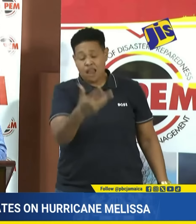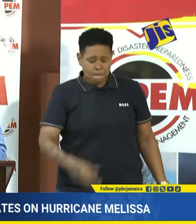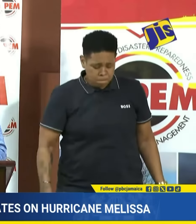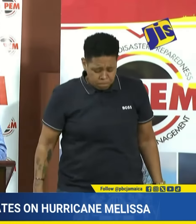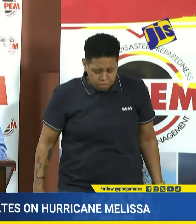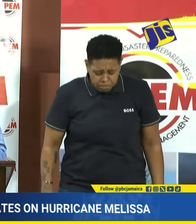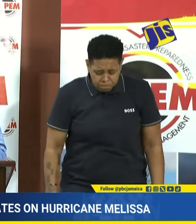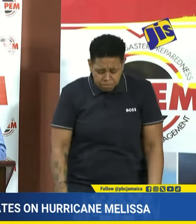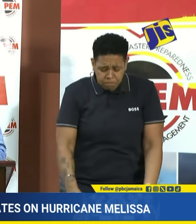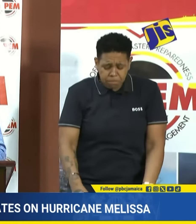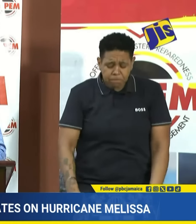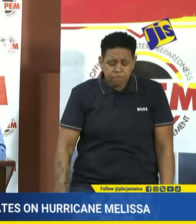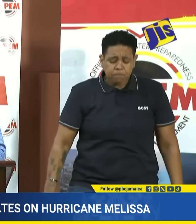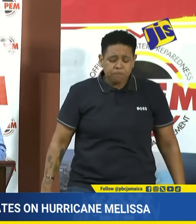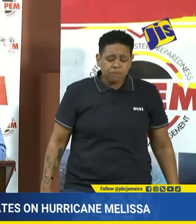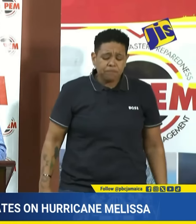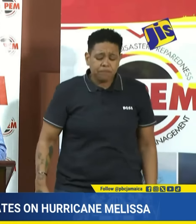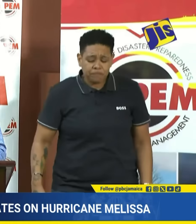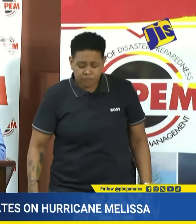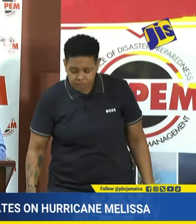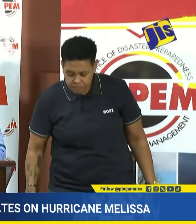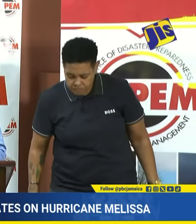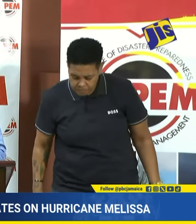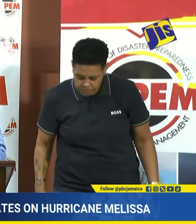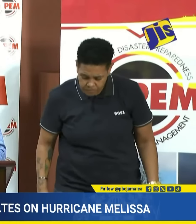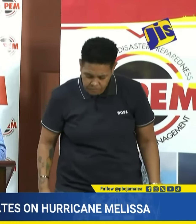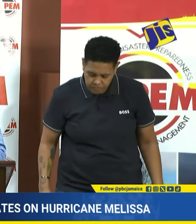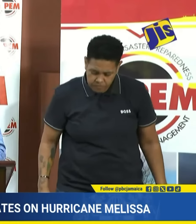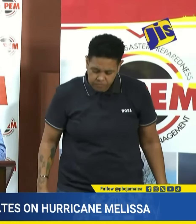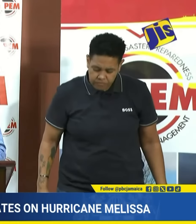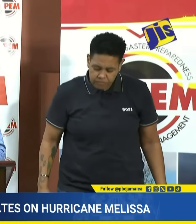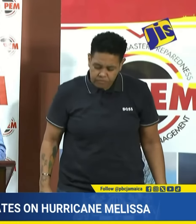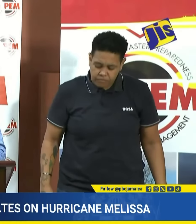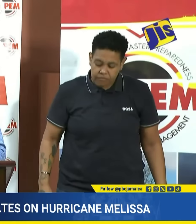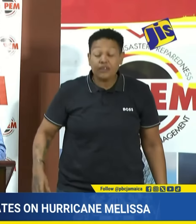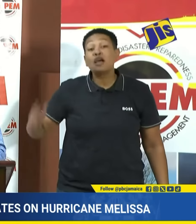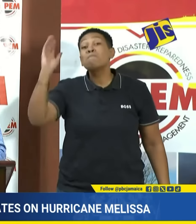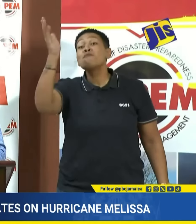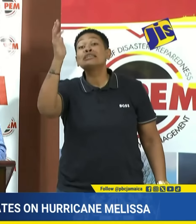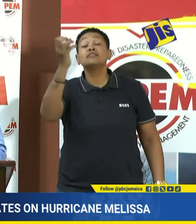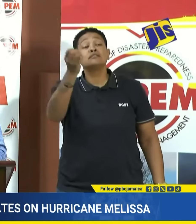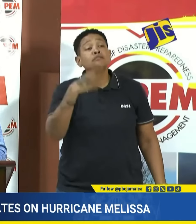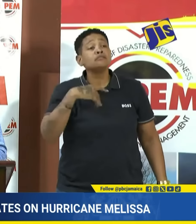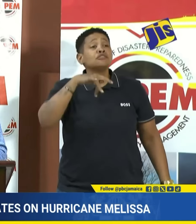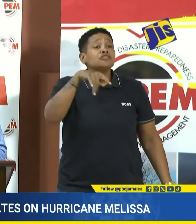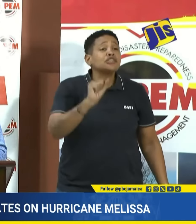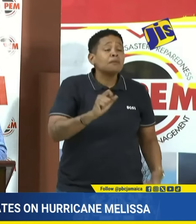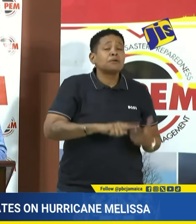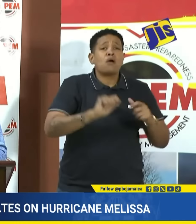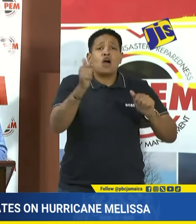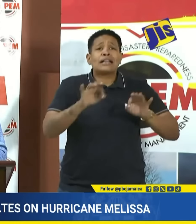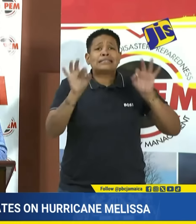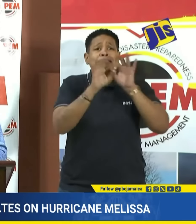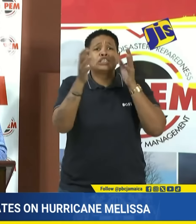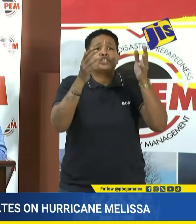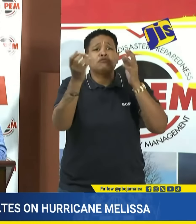that the presentations that have been made to me by the telcos and JPS and the other essential services under my